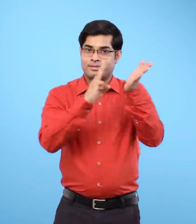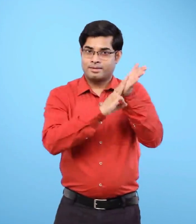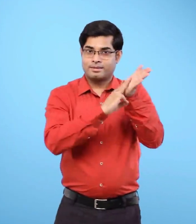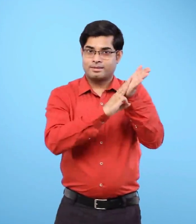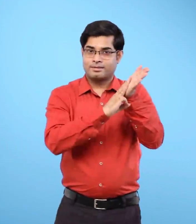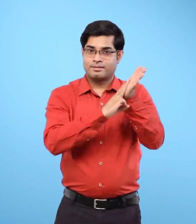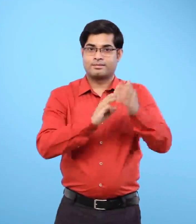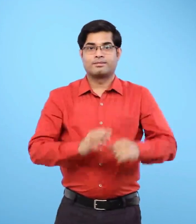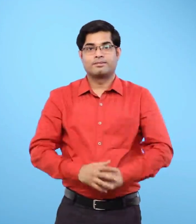Monday,